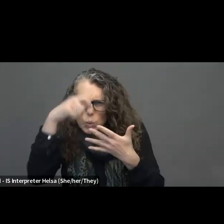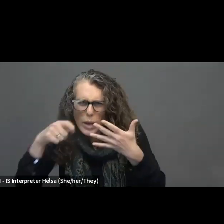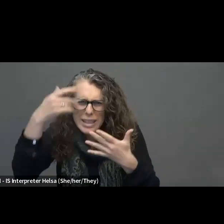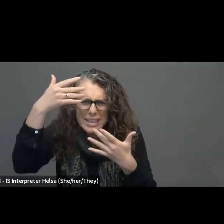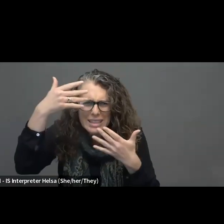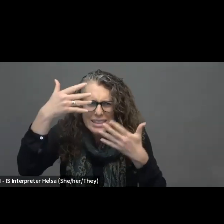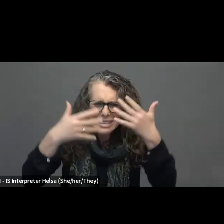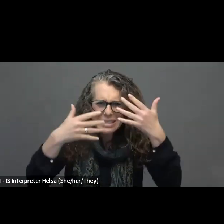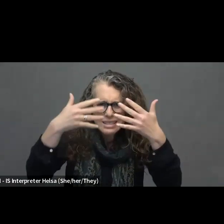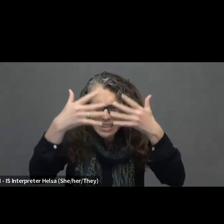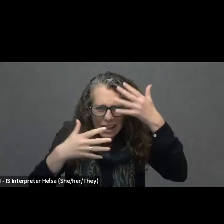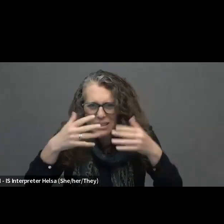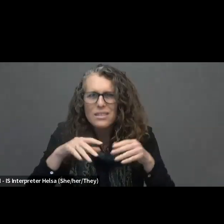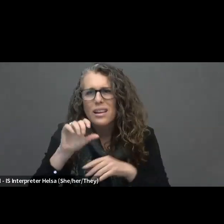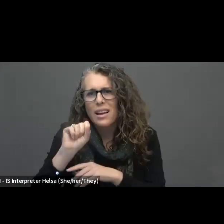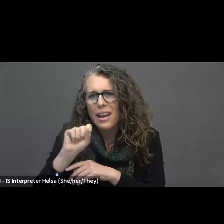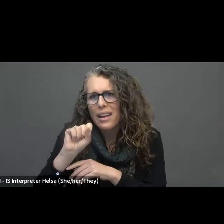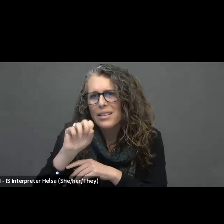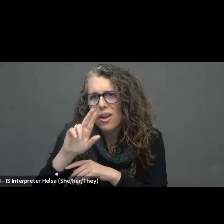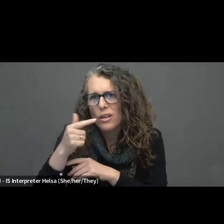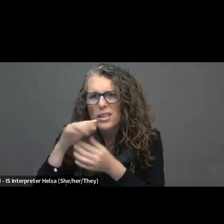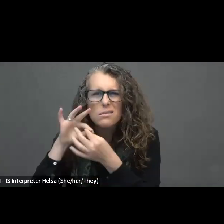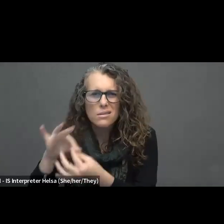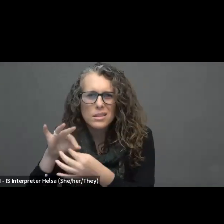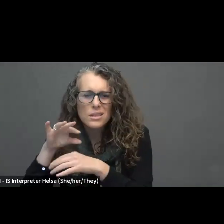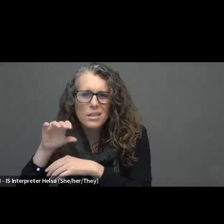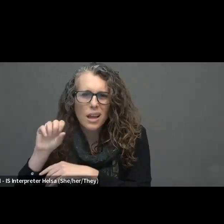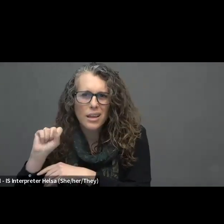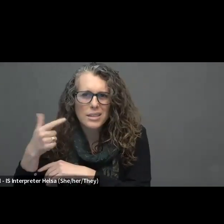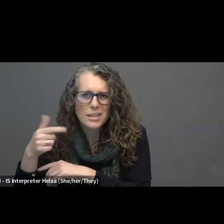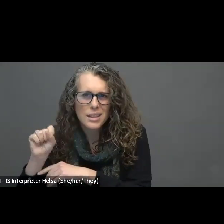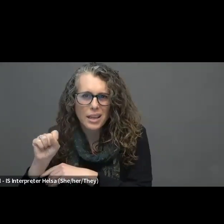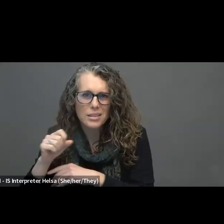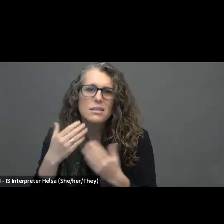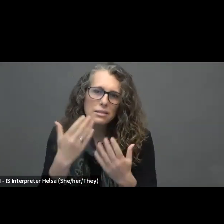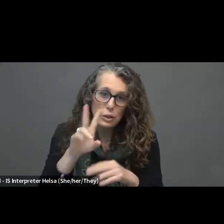sentence repetition test for Swedish Sign Language. Again, Christer, you have 20 minutes.